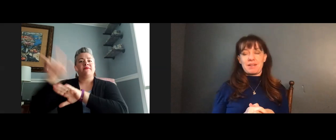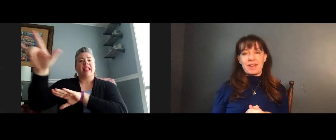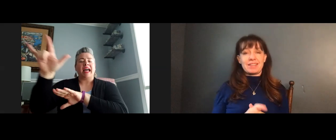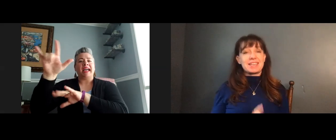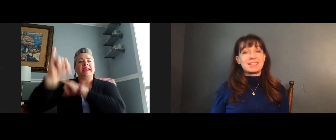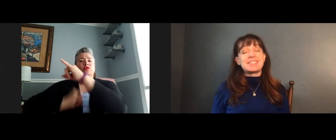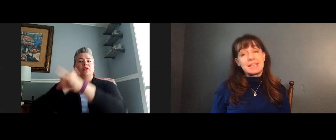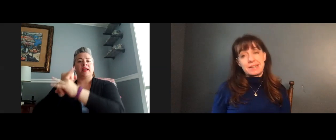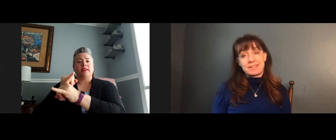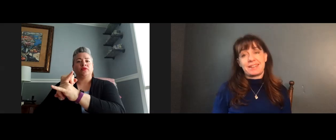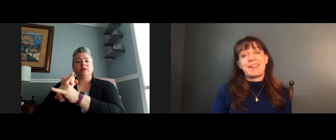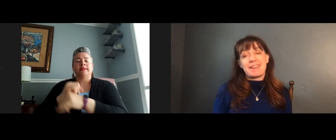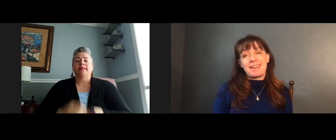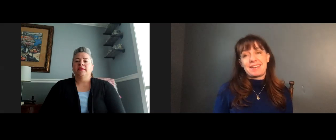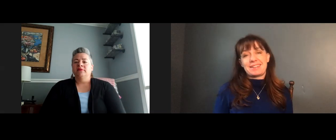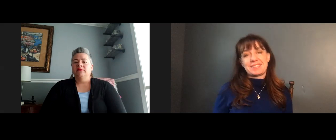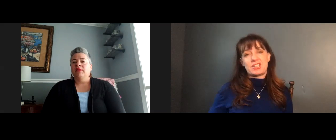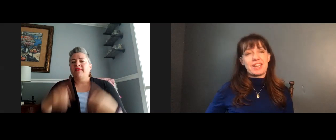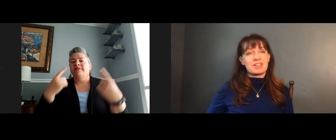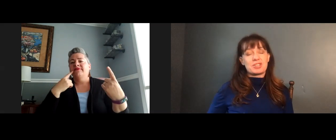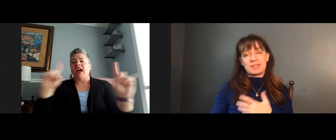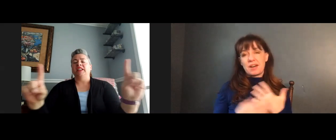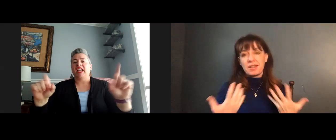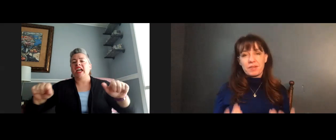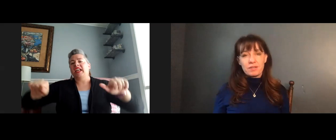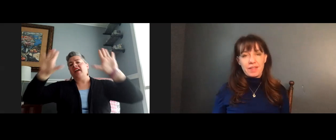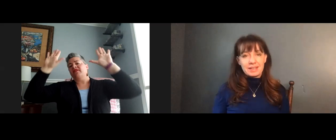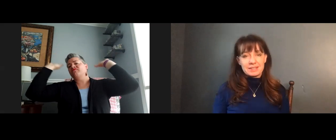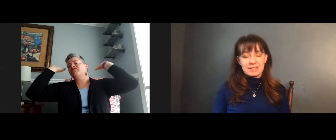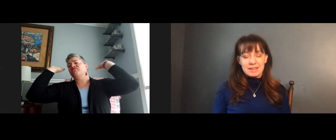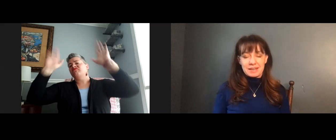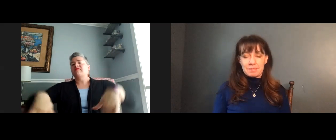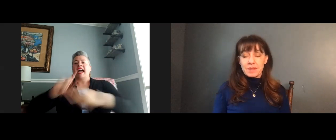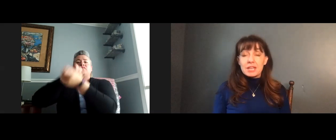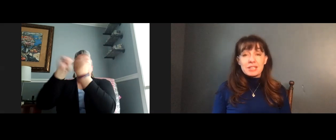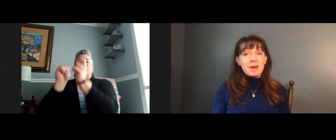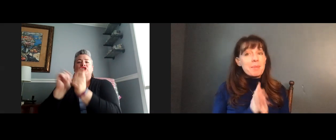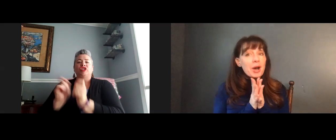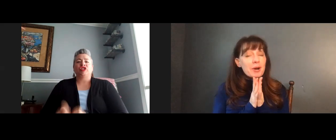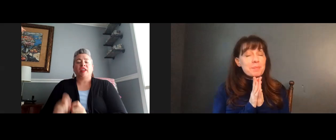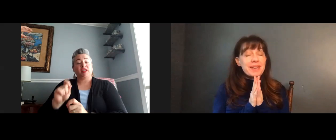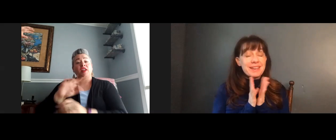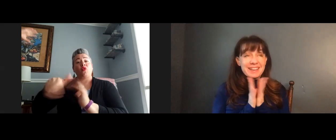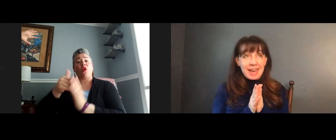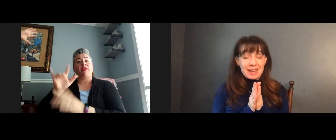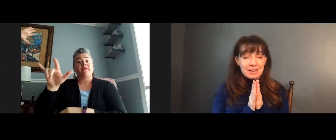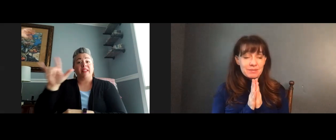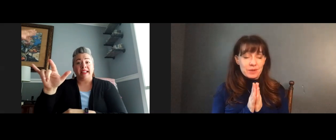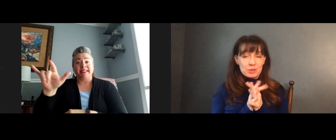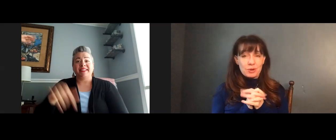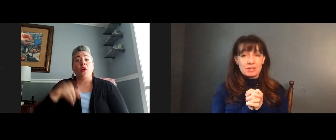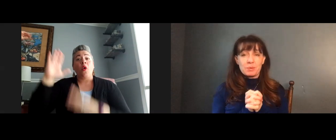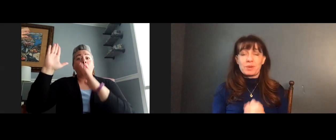i finally conceded and changed all of our flights um so i'm hoping again